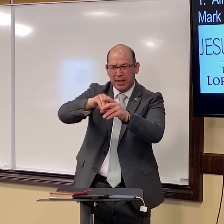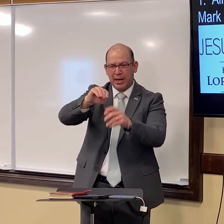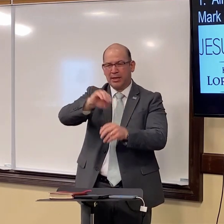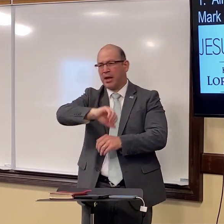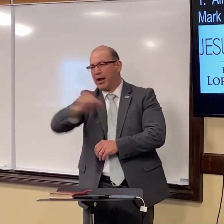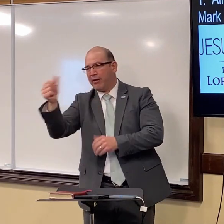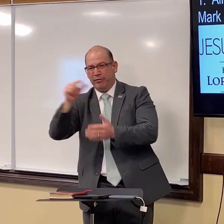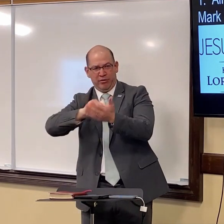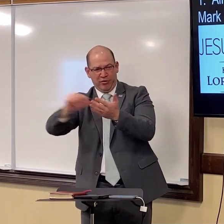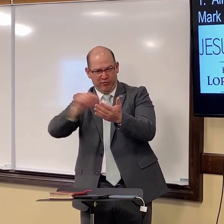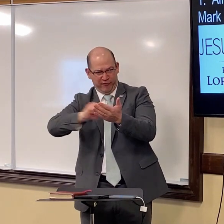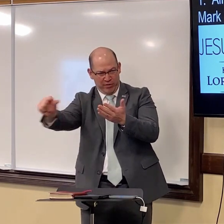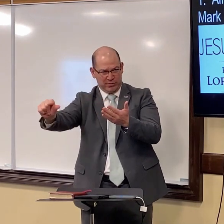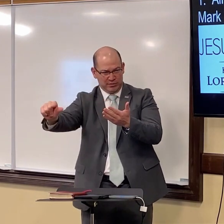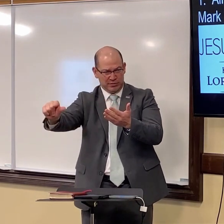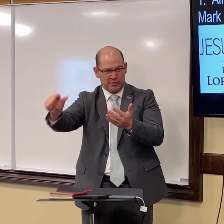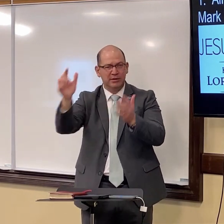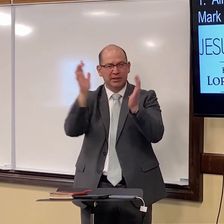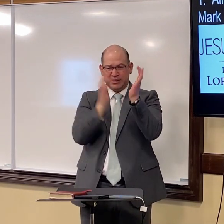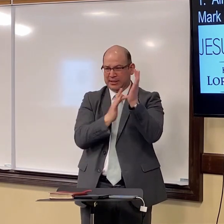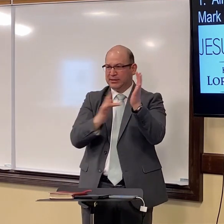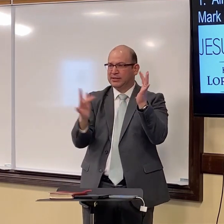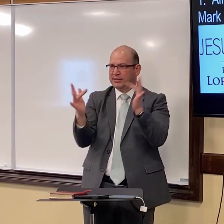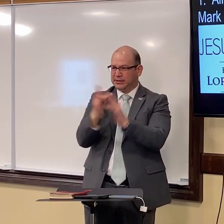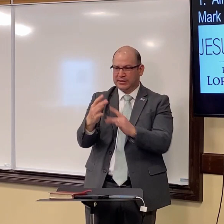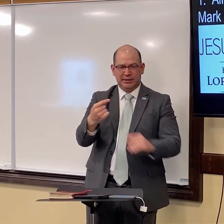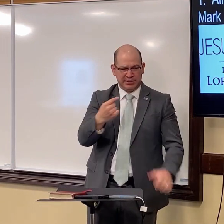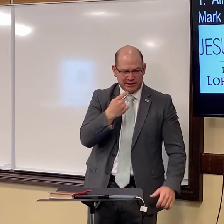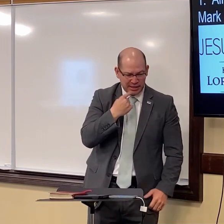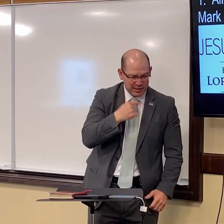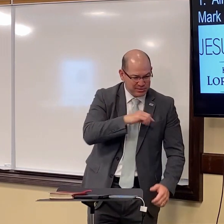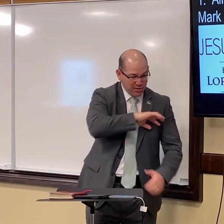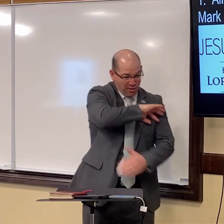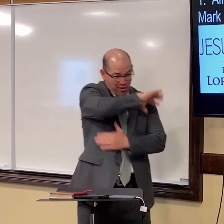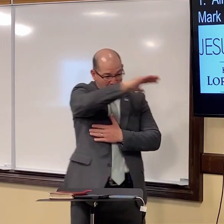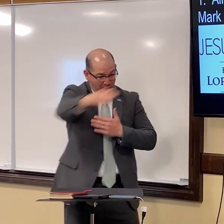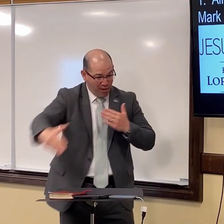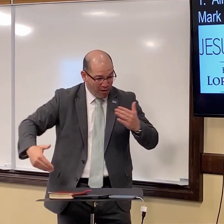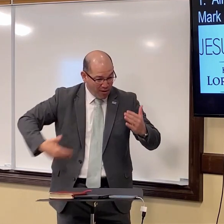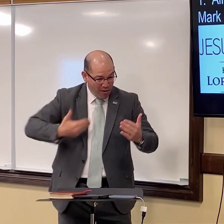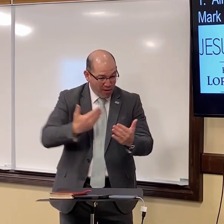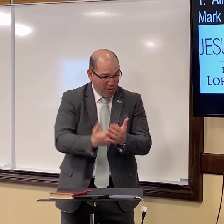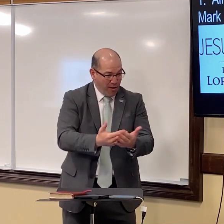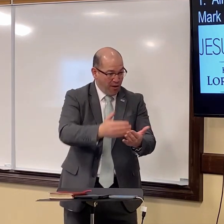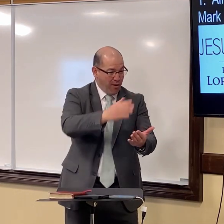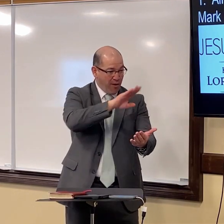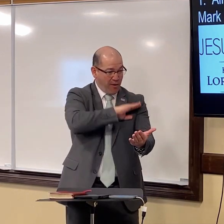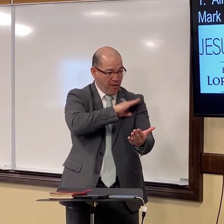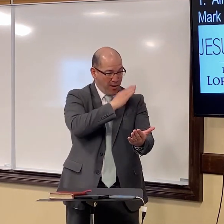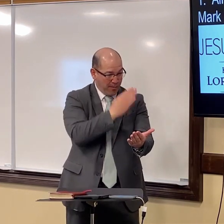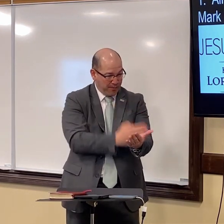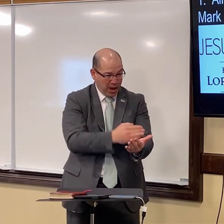Remember, in other verses, Jesus says, all